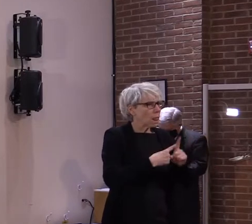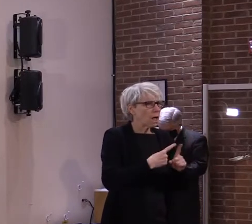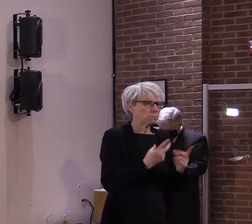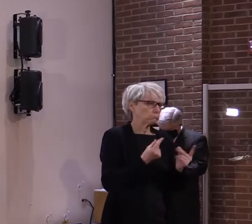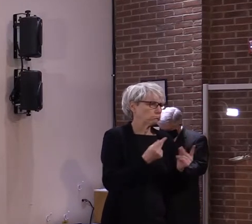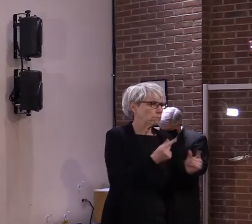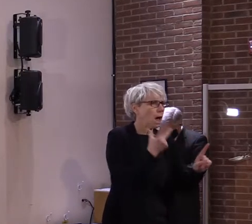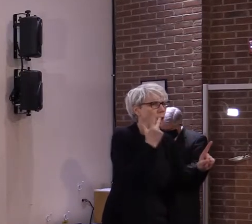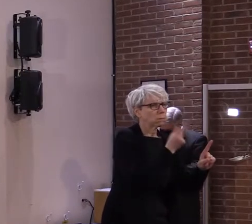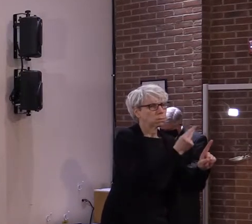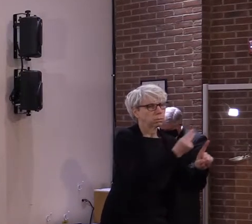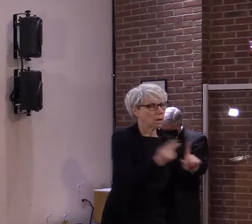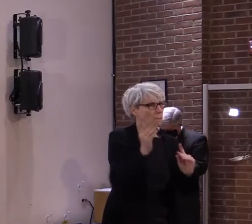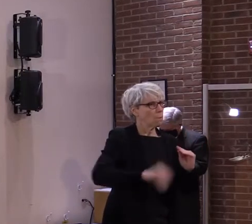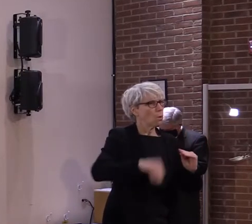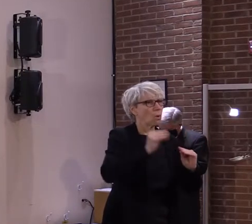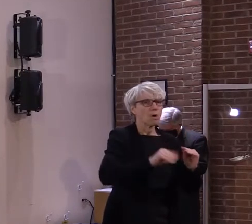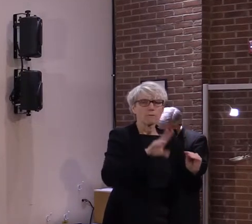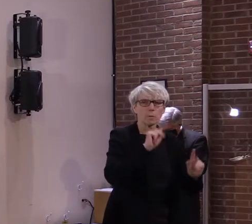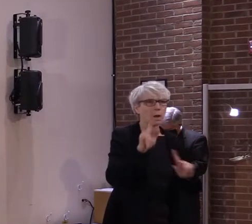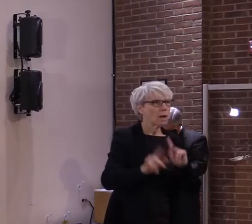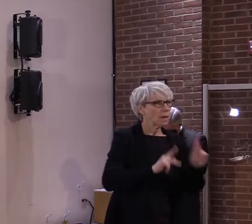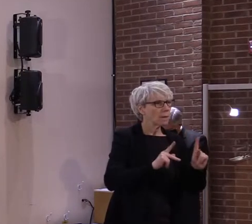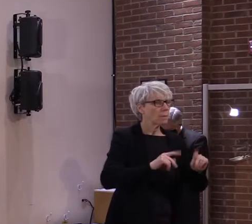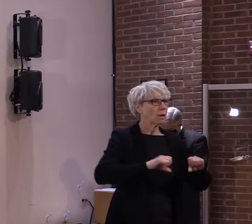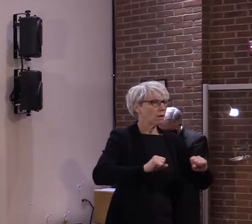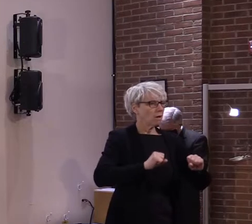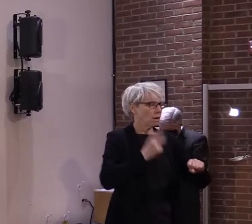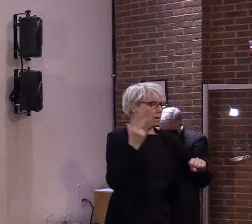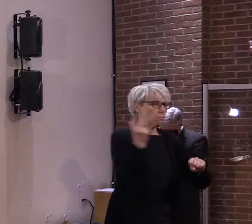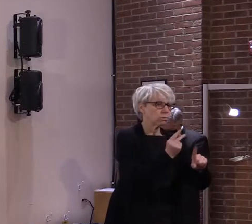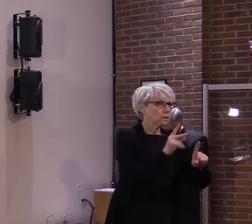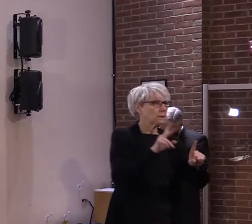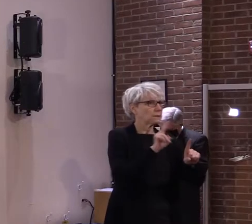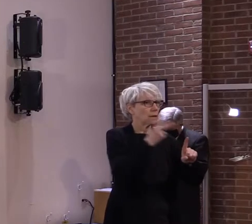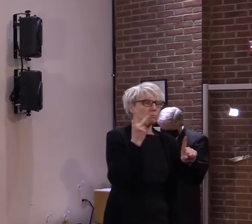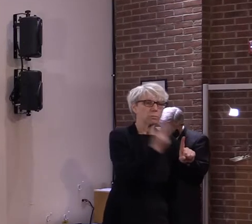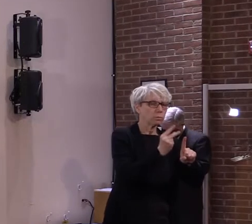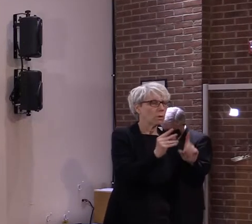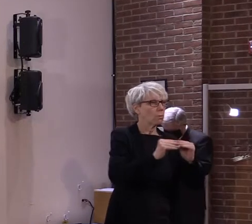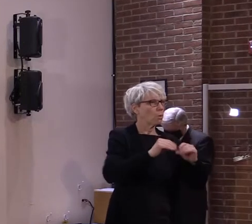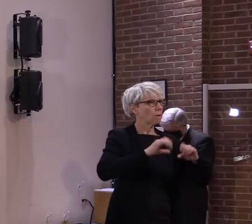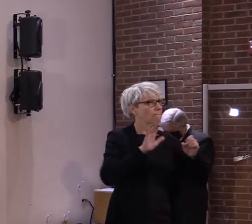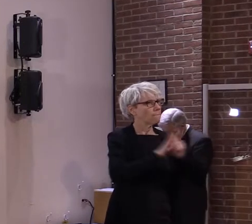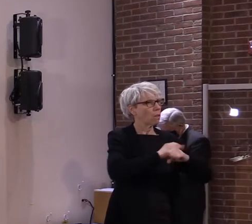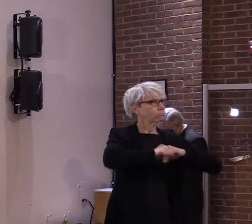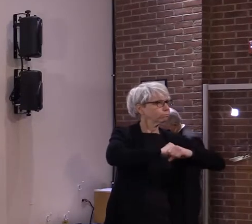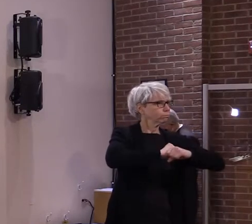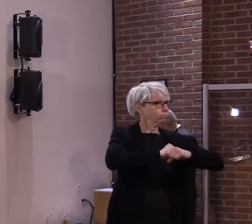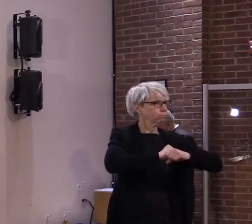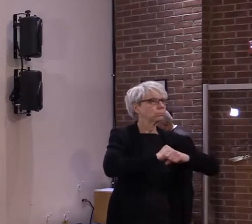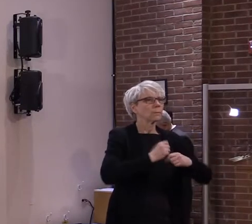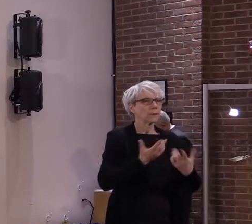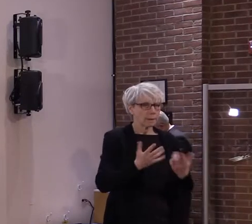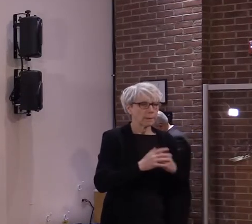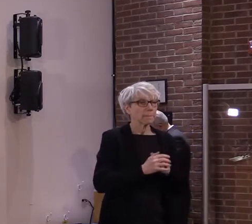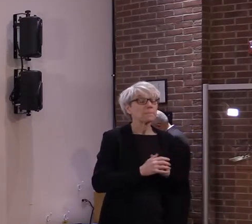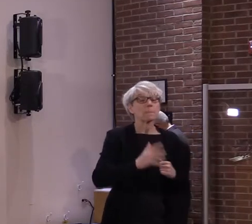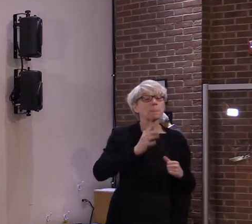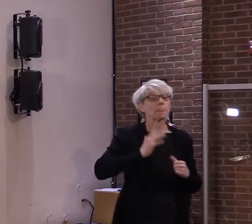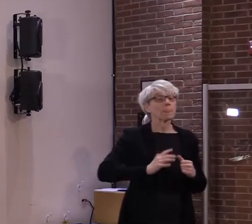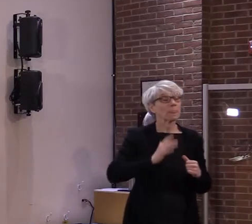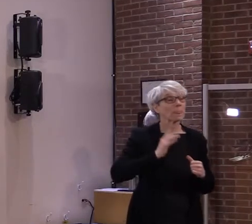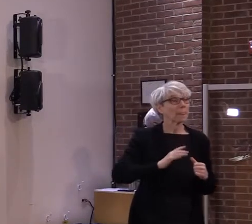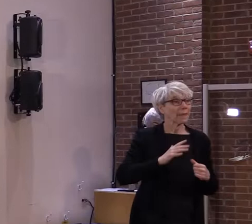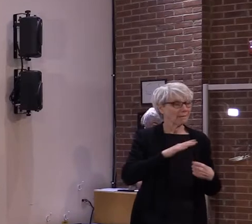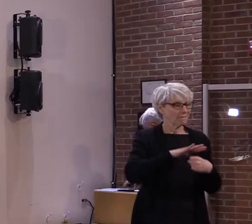with more Vermonters becoming fully protected from COVID-19. So where the virus might once have found a